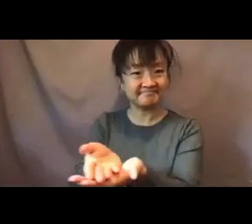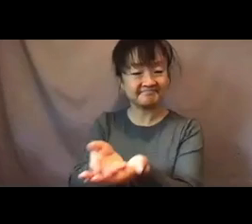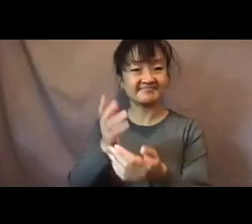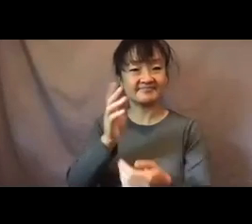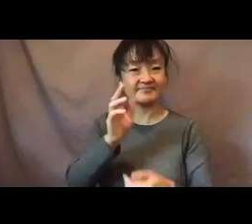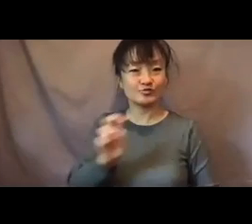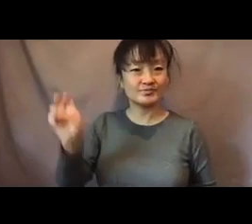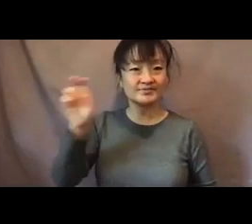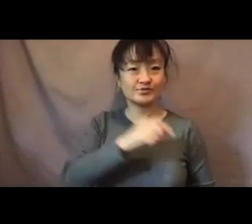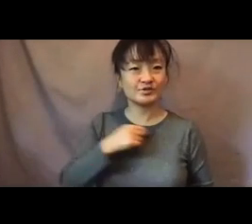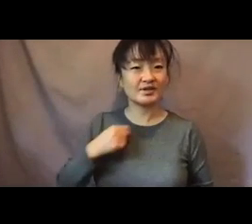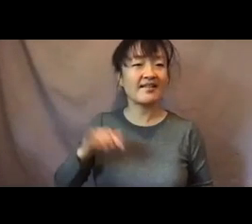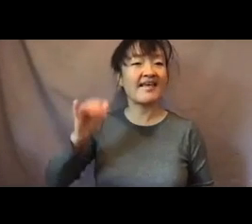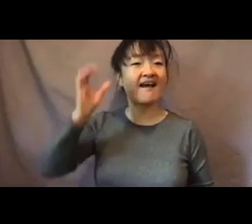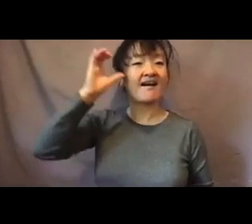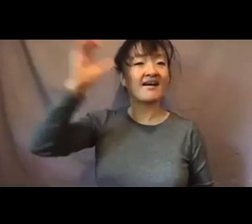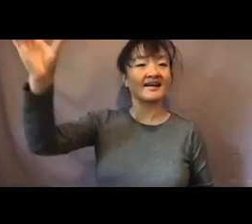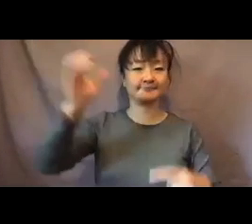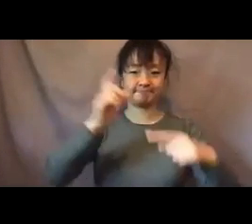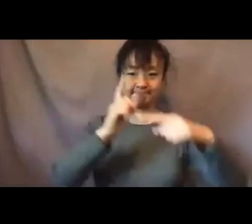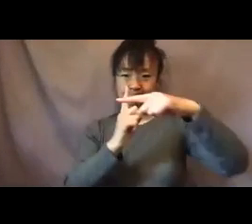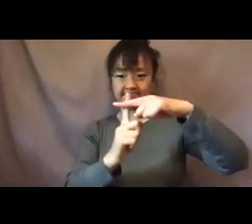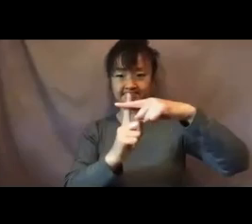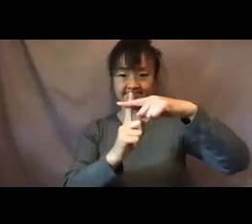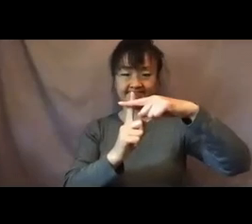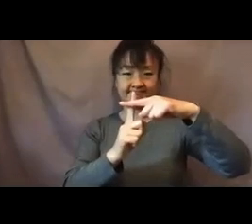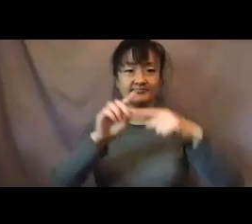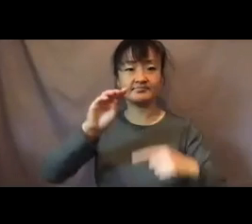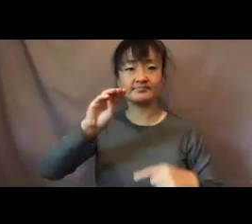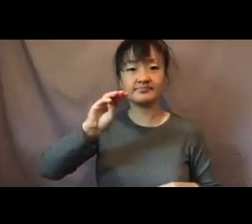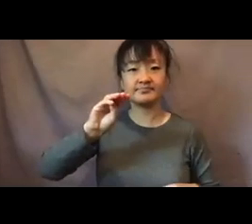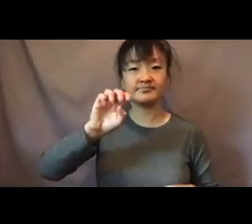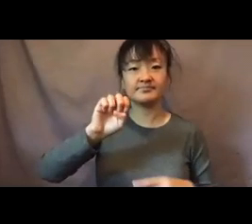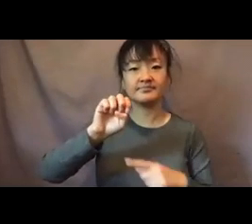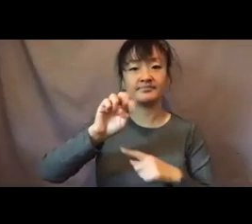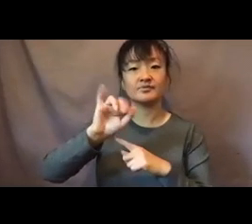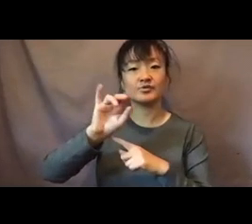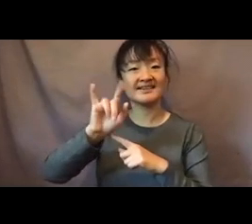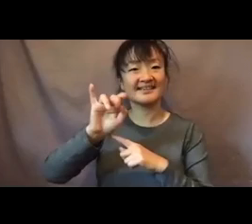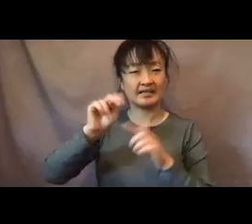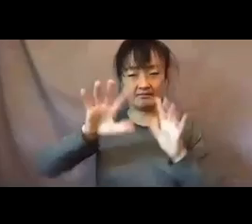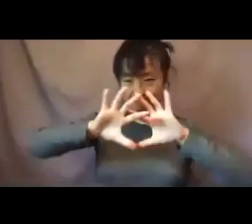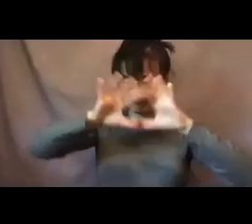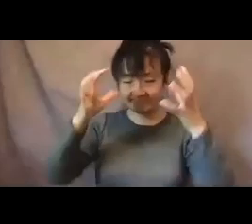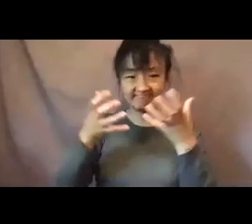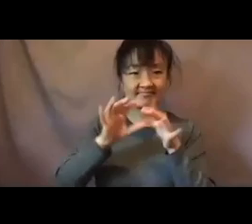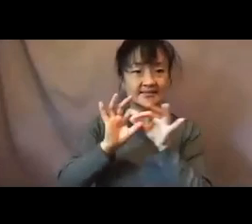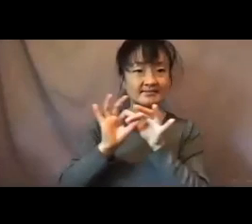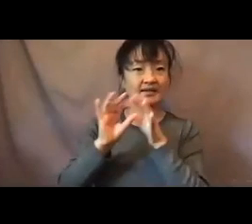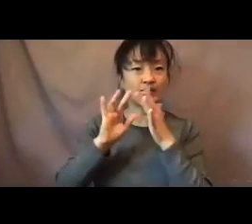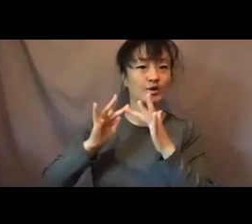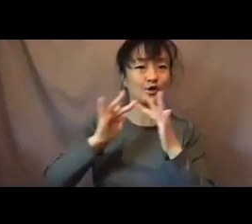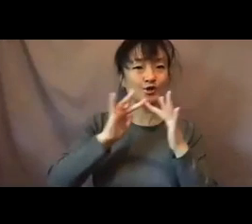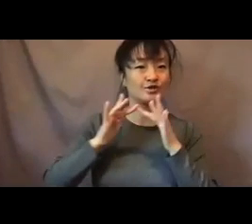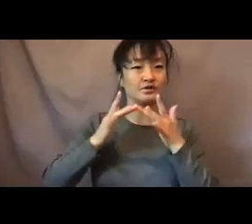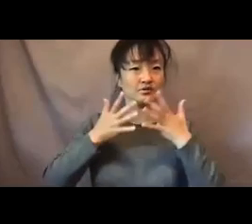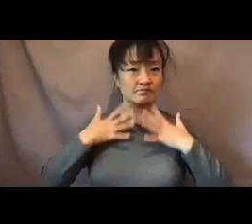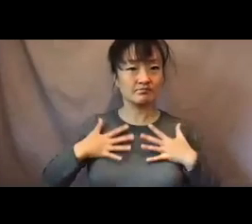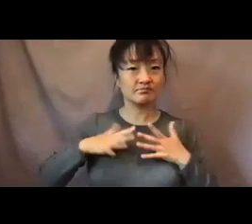mind, right? So the surrounding network around the planet, the surrounding network around the body,